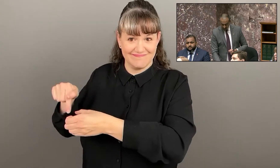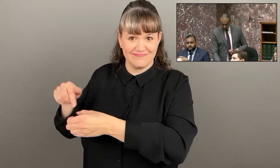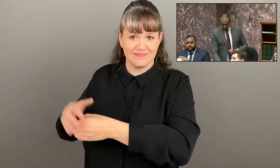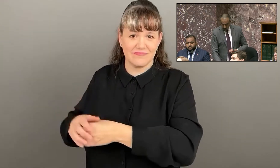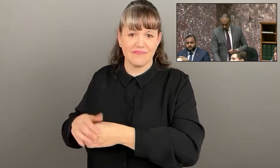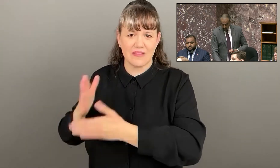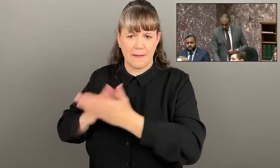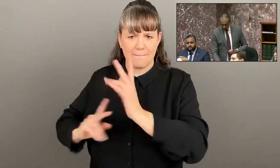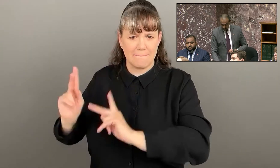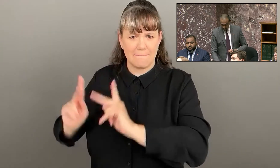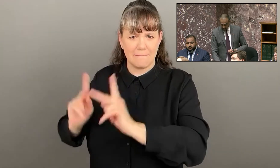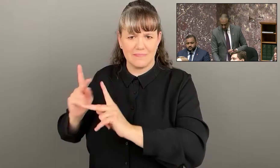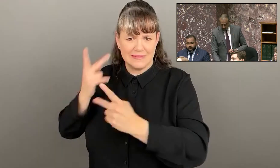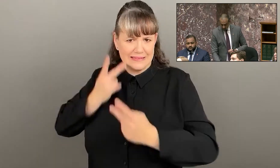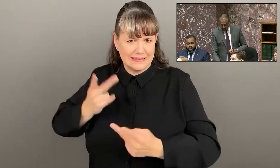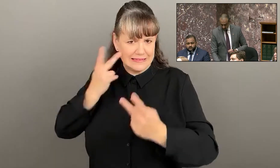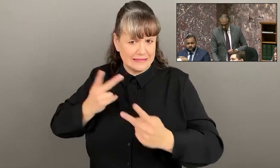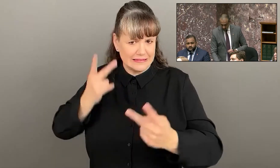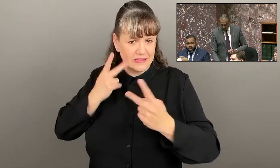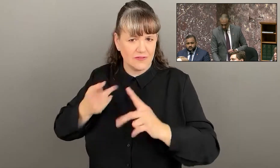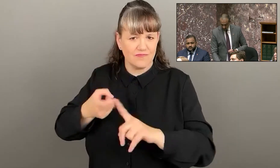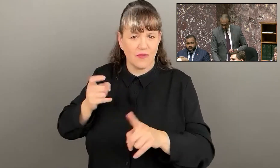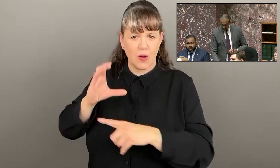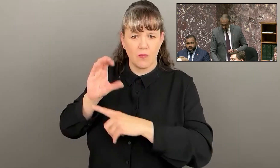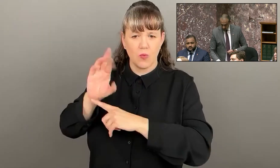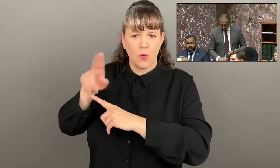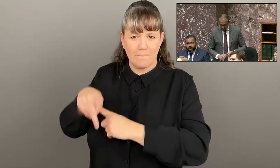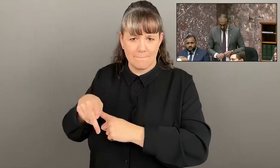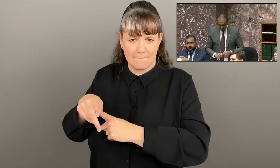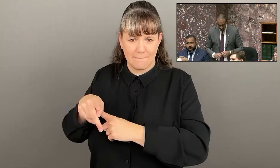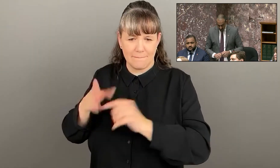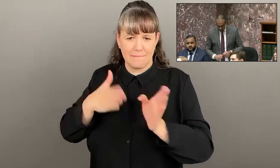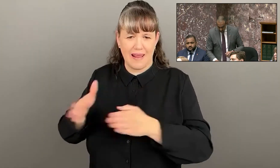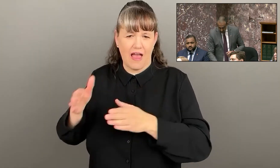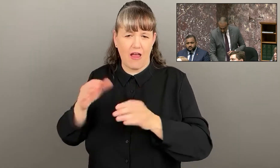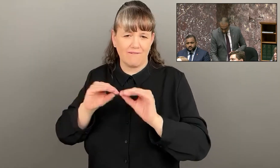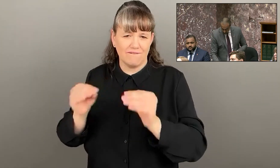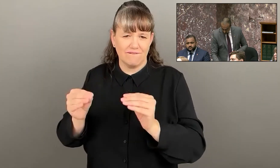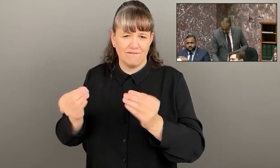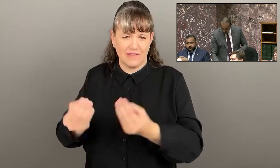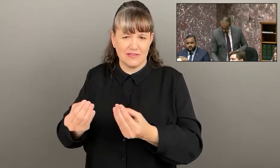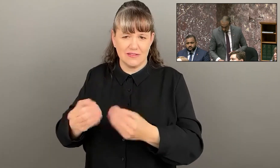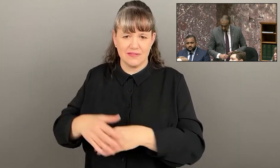Kunua, Corey Scott, Morgan Hearn, Alicia